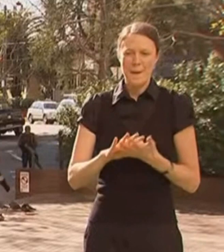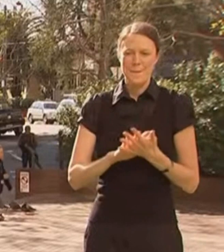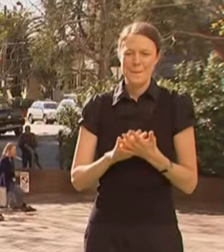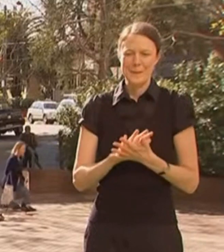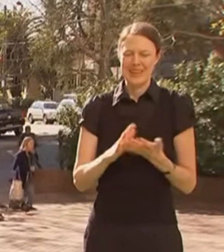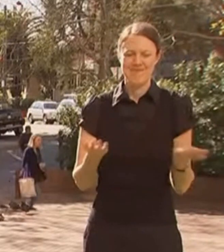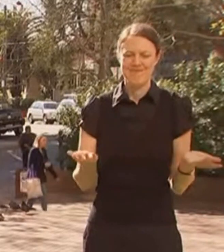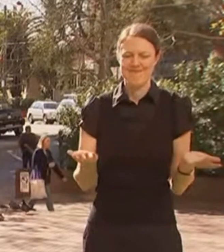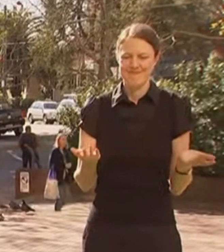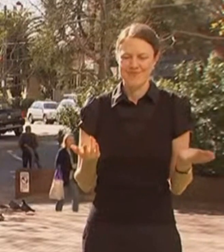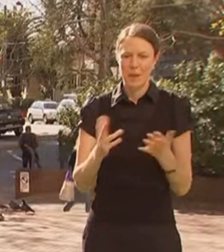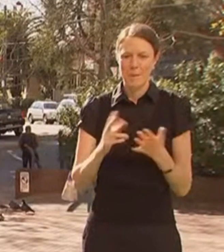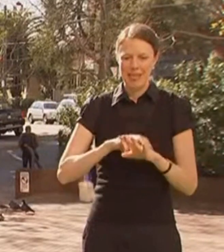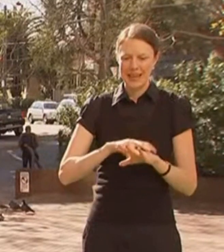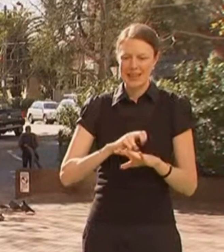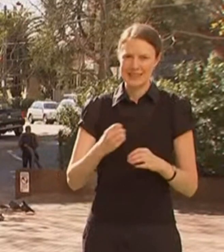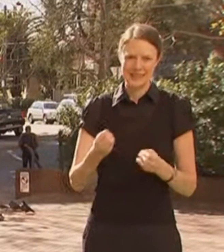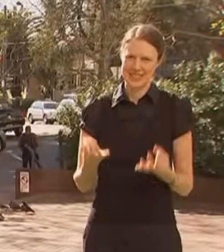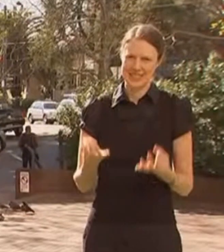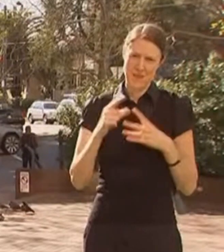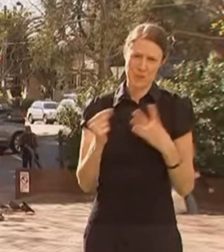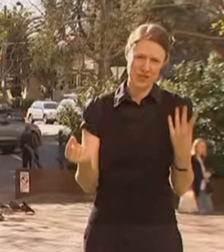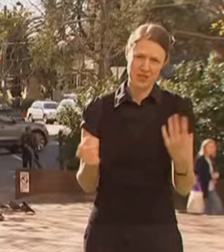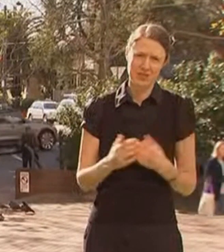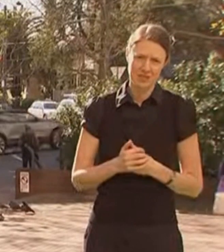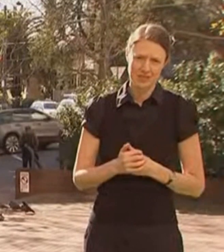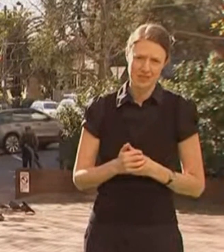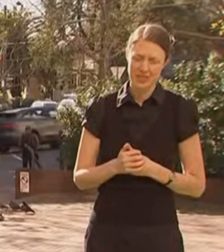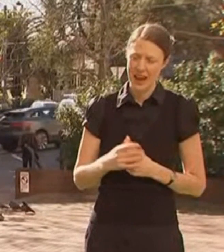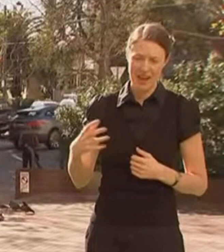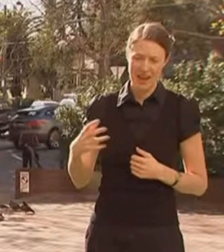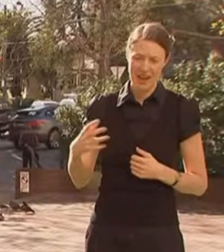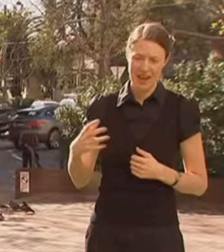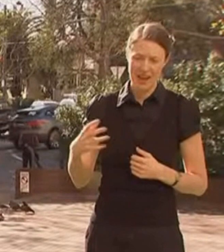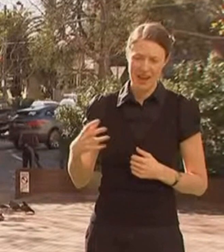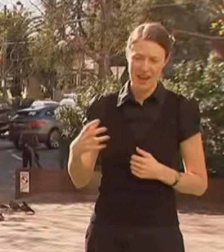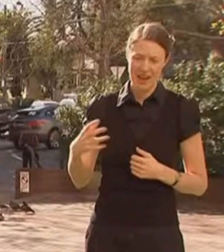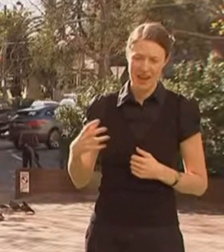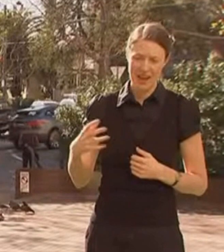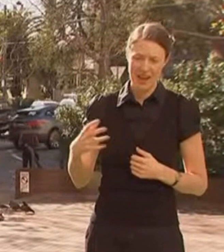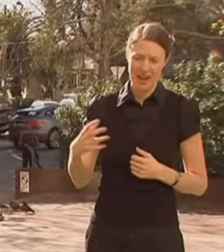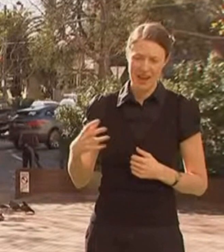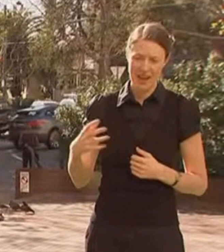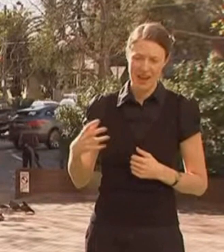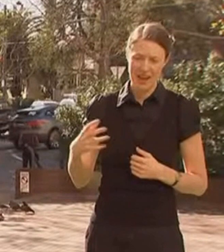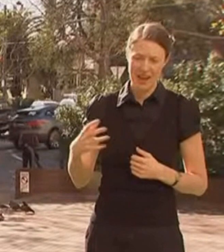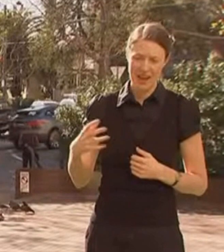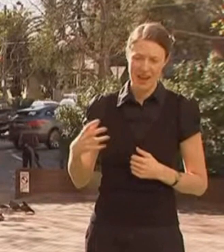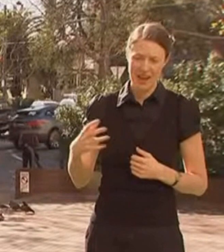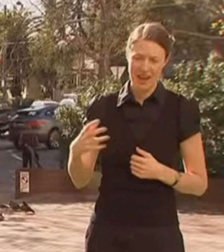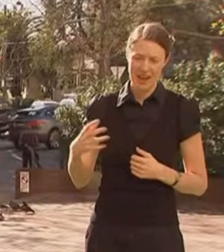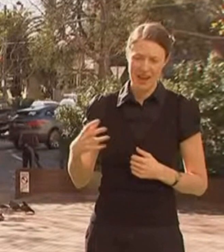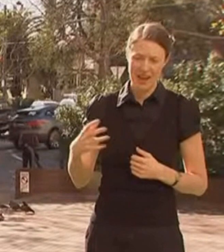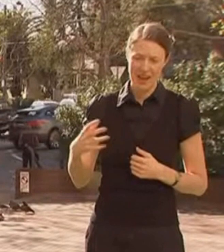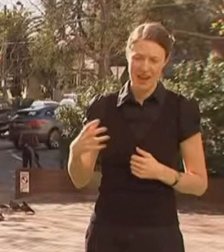pandemic. And the police, in my view, have worked very hard to negotiate with the protesters, but when this morning it was apparent that